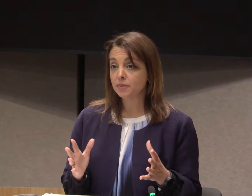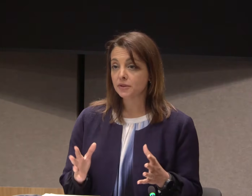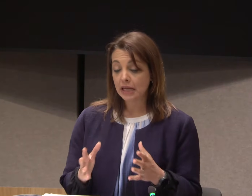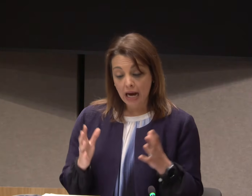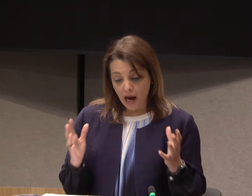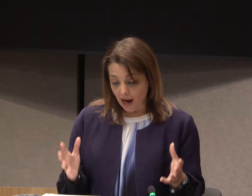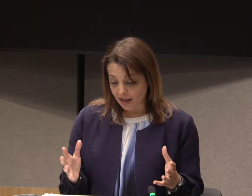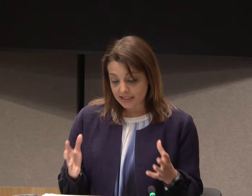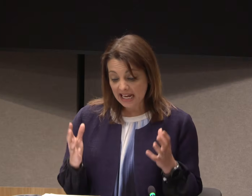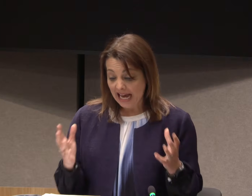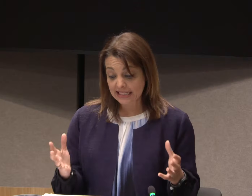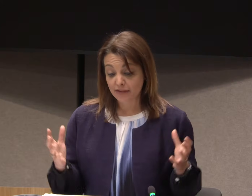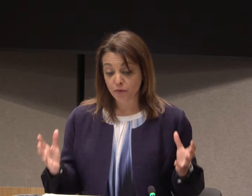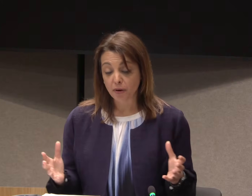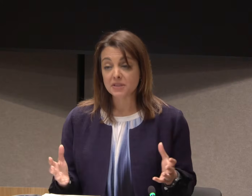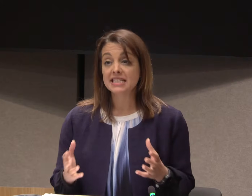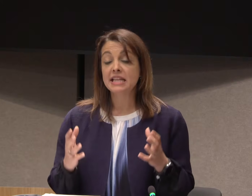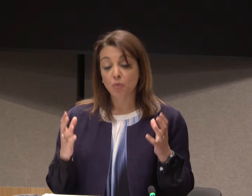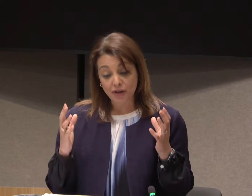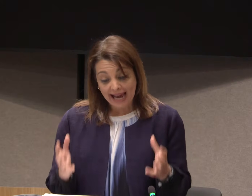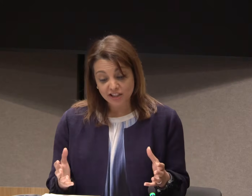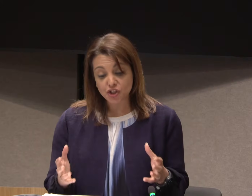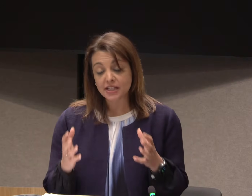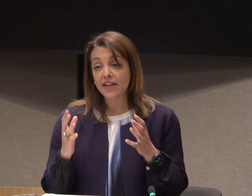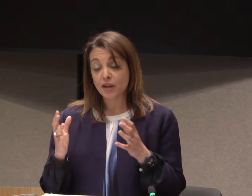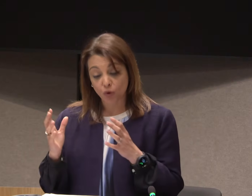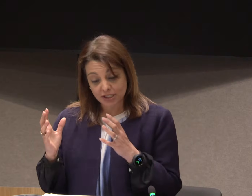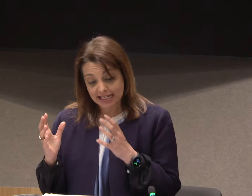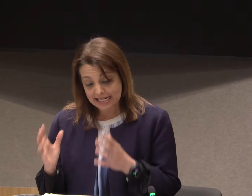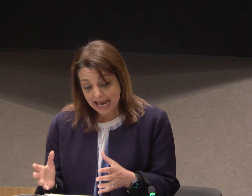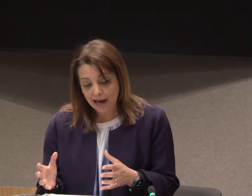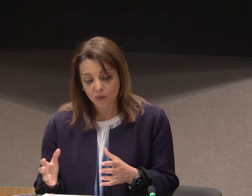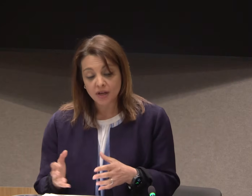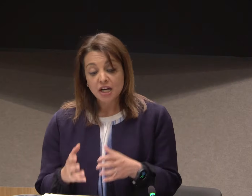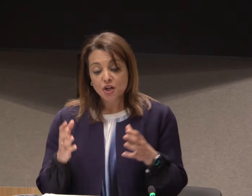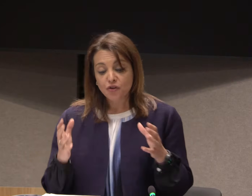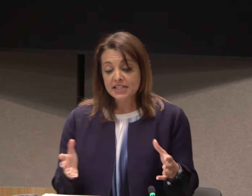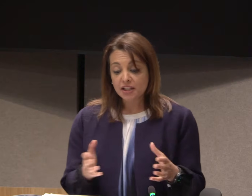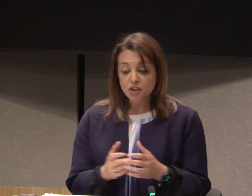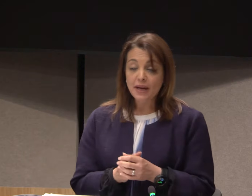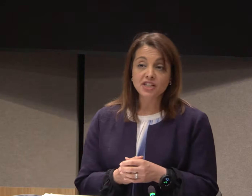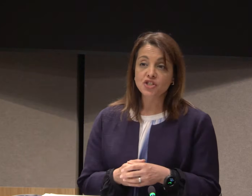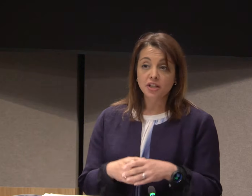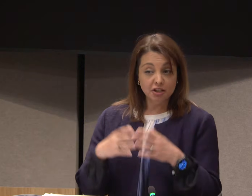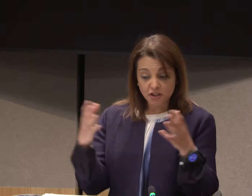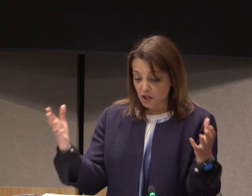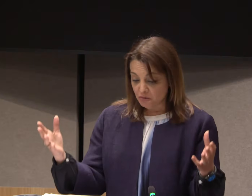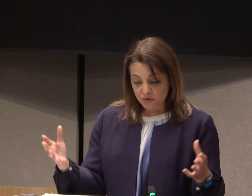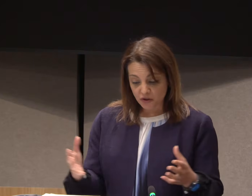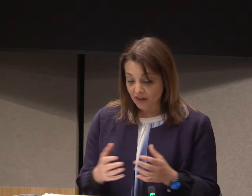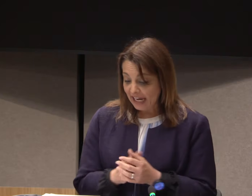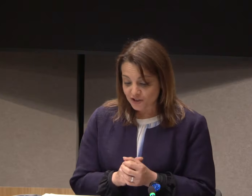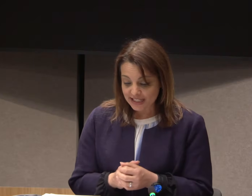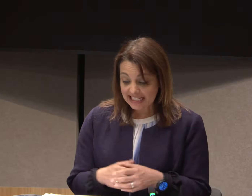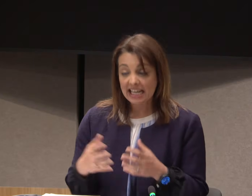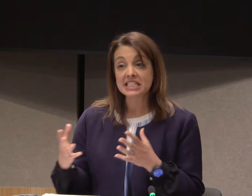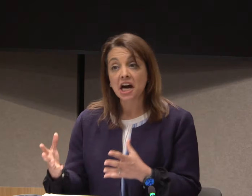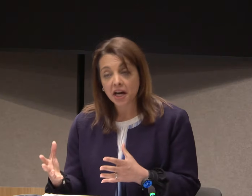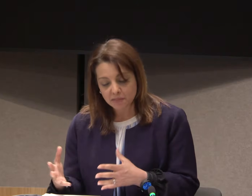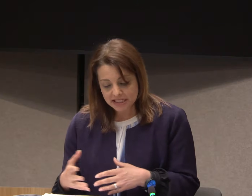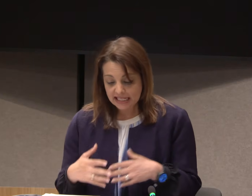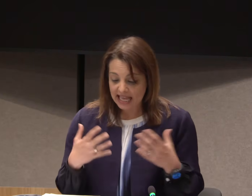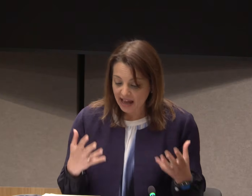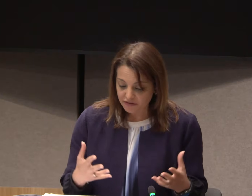but people aren't asking for promises. They want action, and they want it now. Creating a new sort of agency